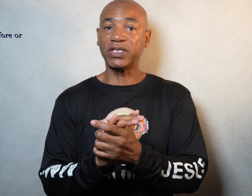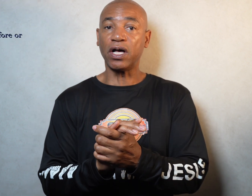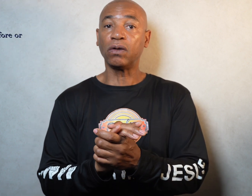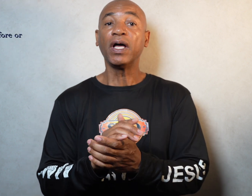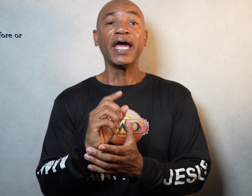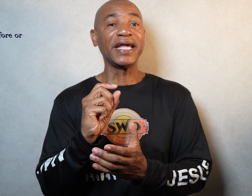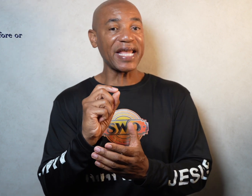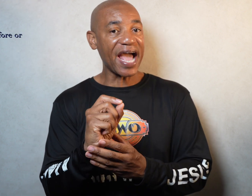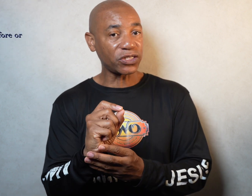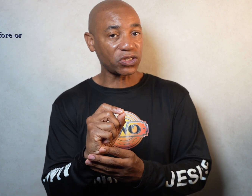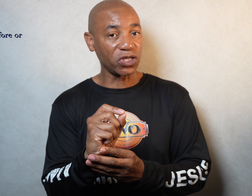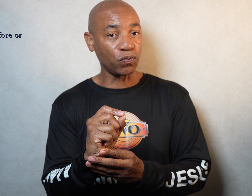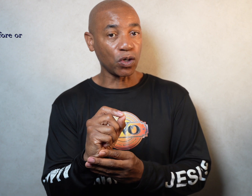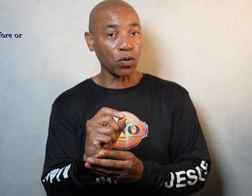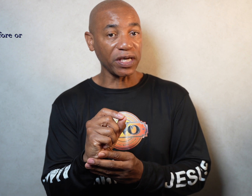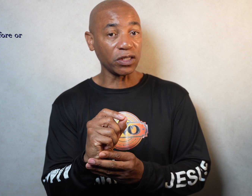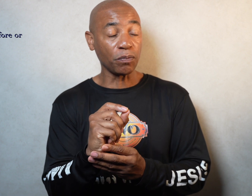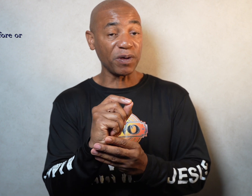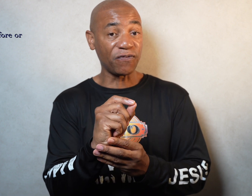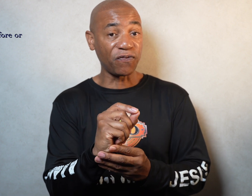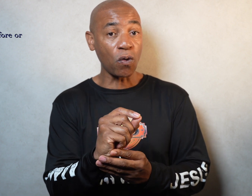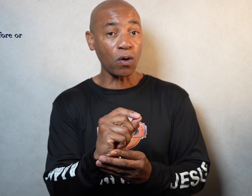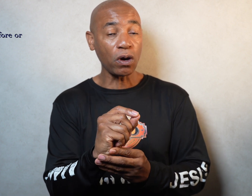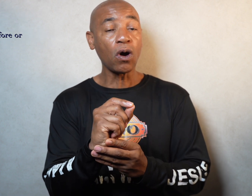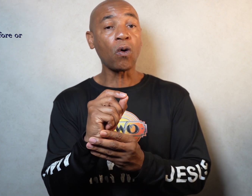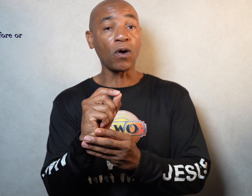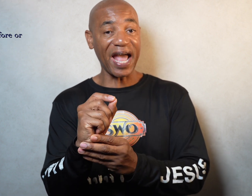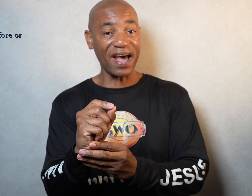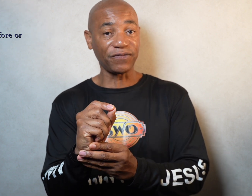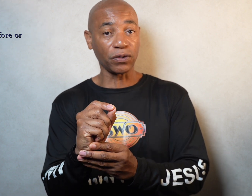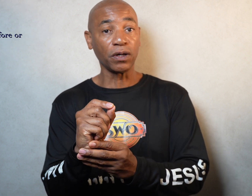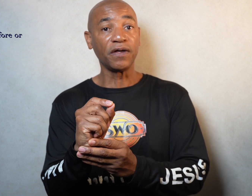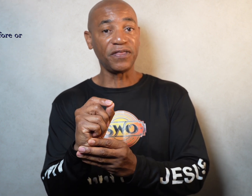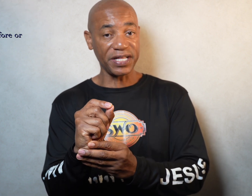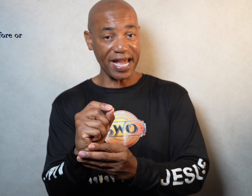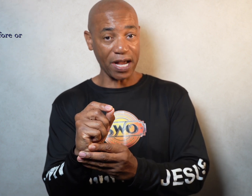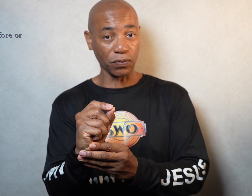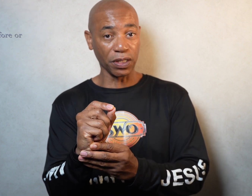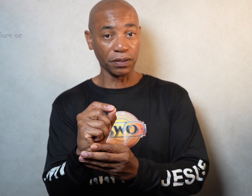ASL, an adjective will go either before or after the noun.